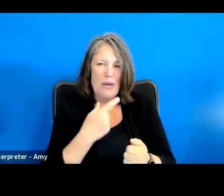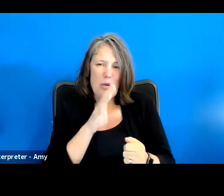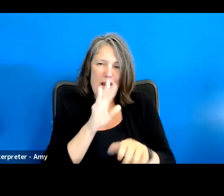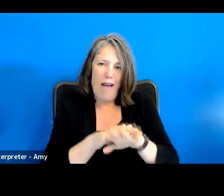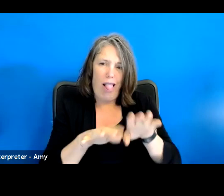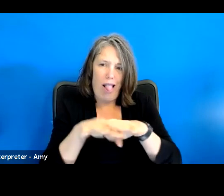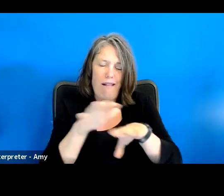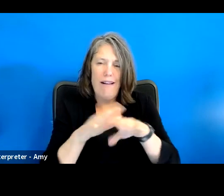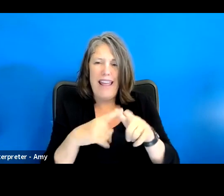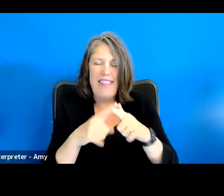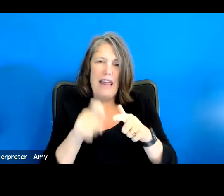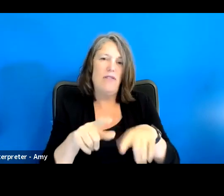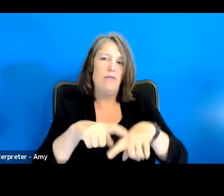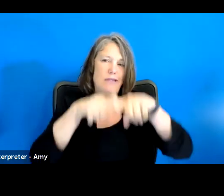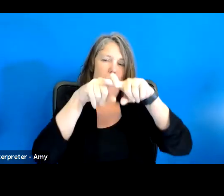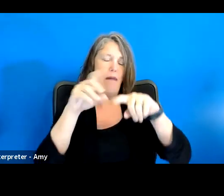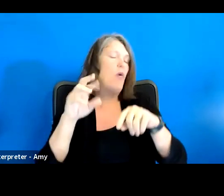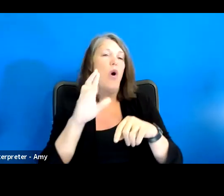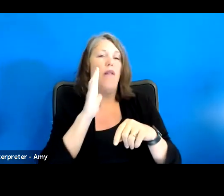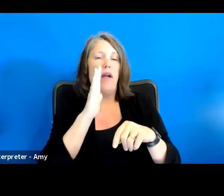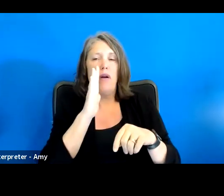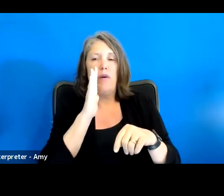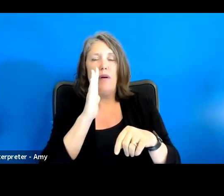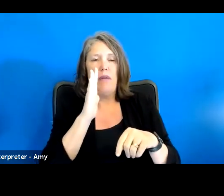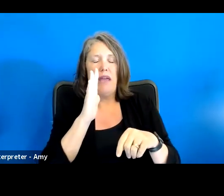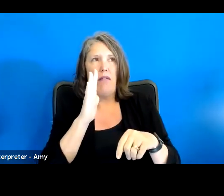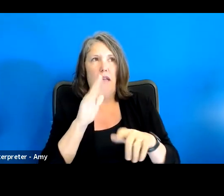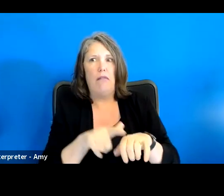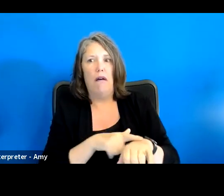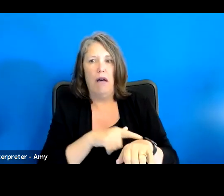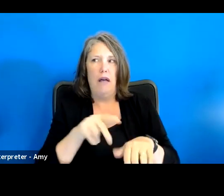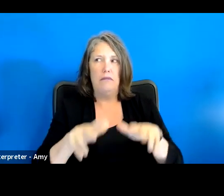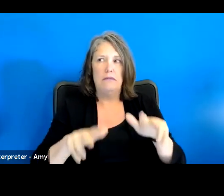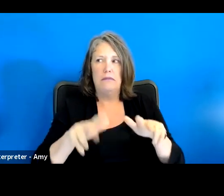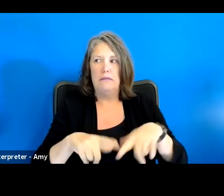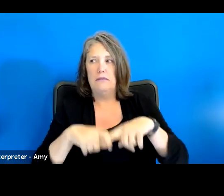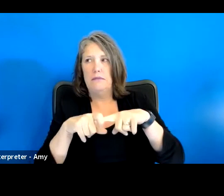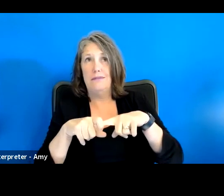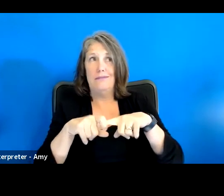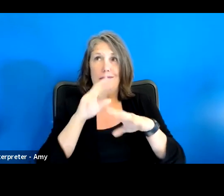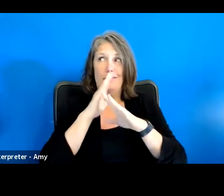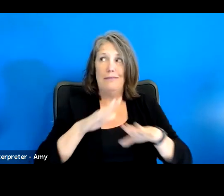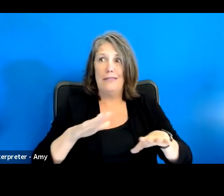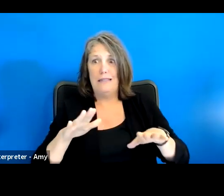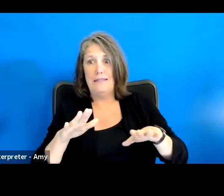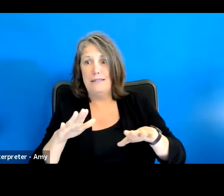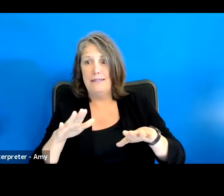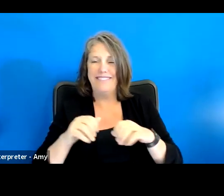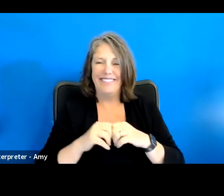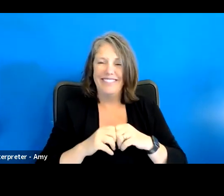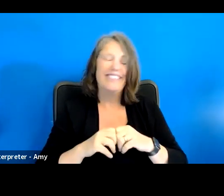other and then like have to stop, or there would be long, slightly awkward pauses while we waited on who to talk with. But